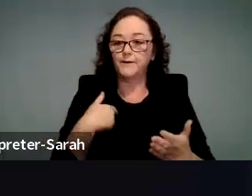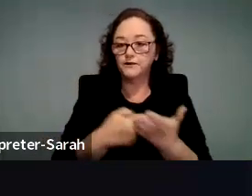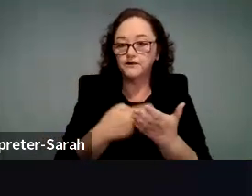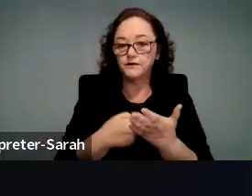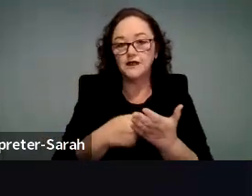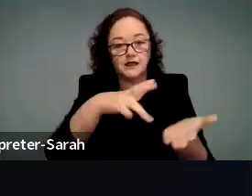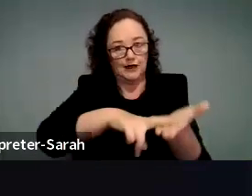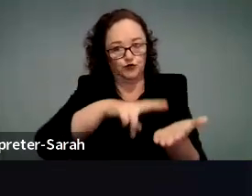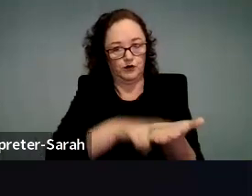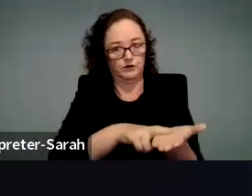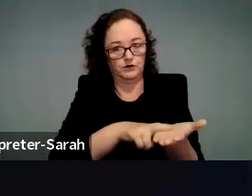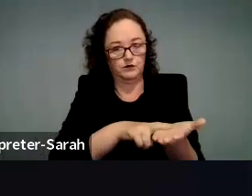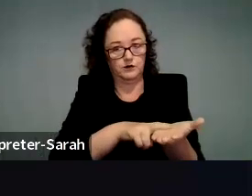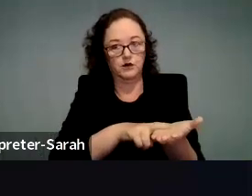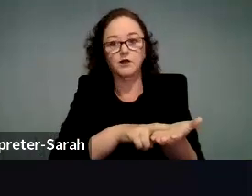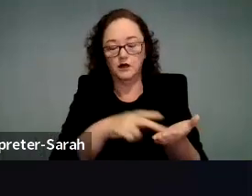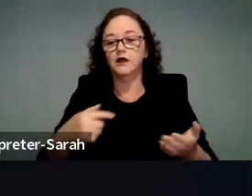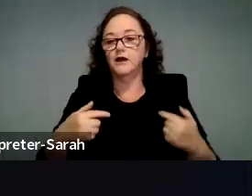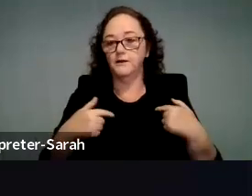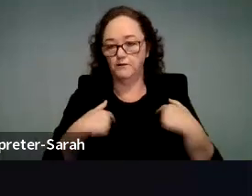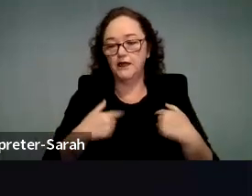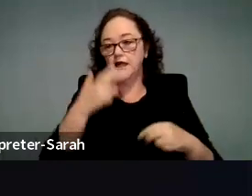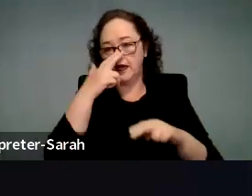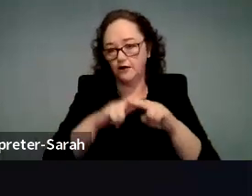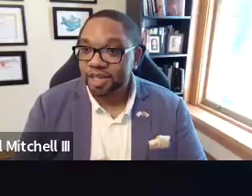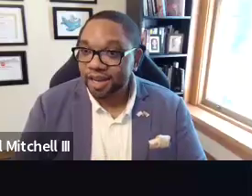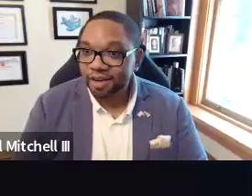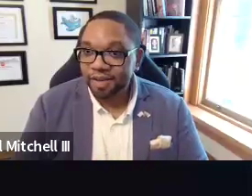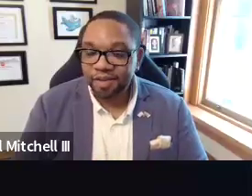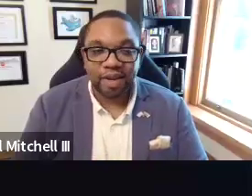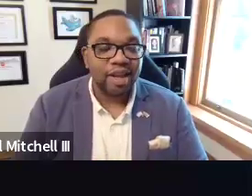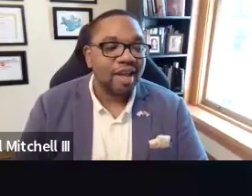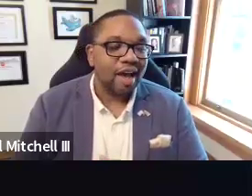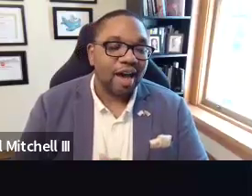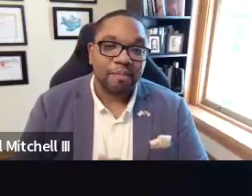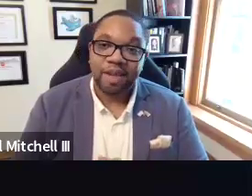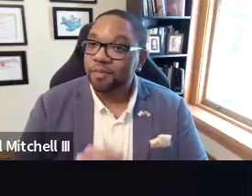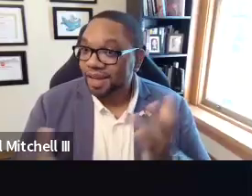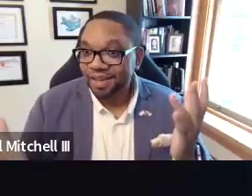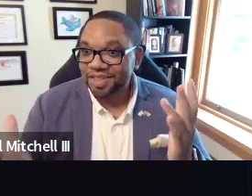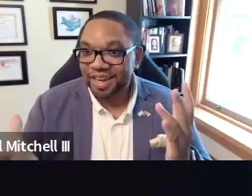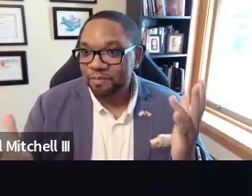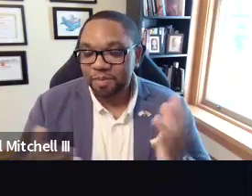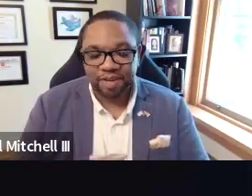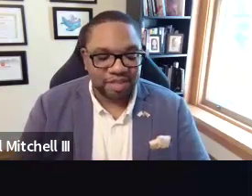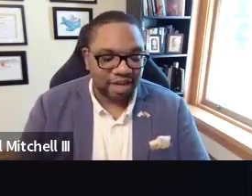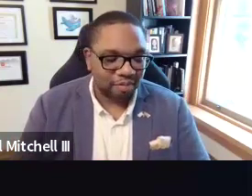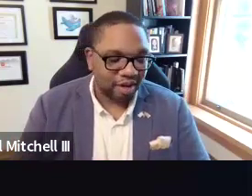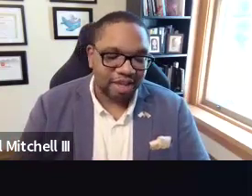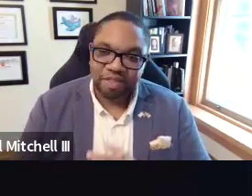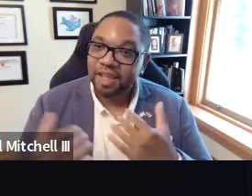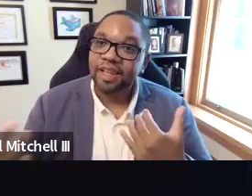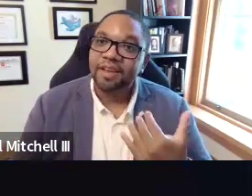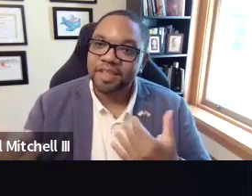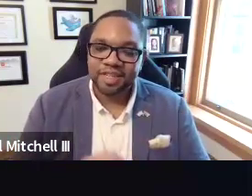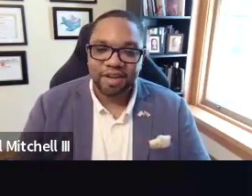contracts and peace. So I am an entertainment attorney based largely here in Chicago, Illinois, and I'm from downstate and